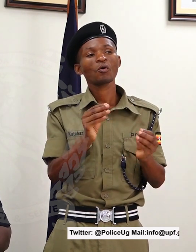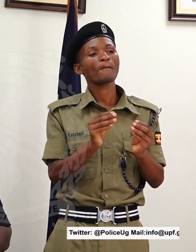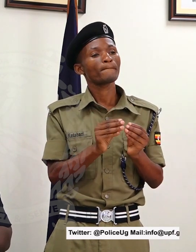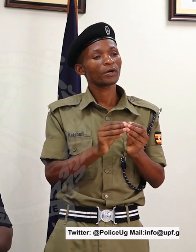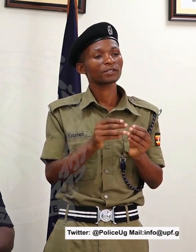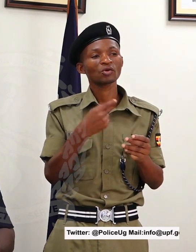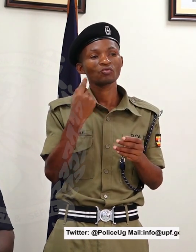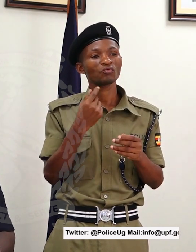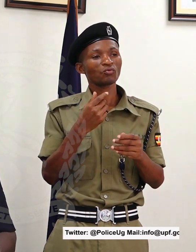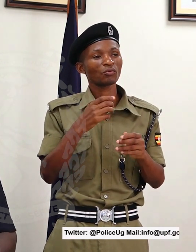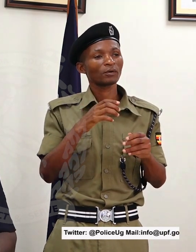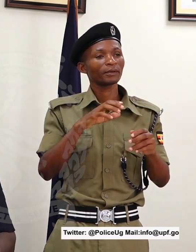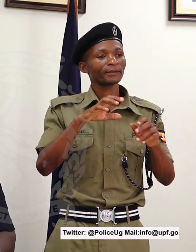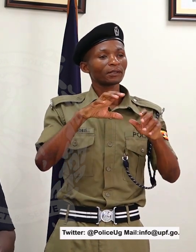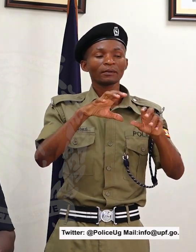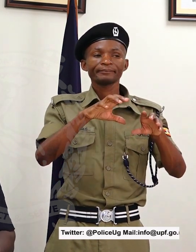kidnapped,